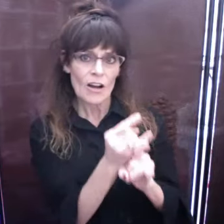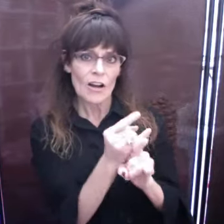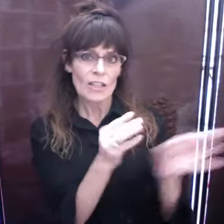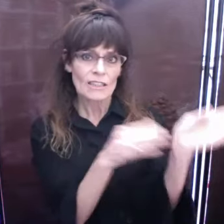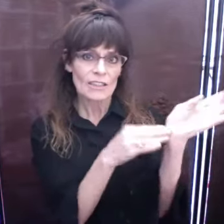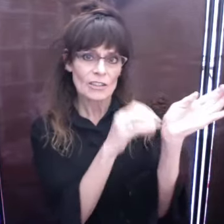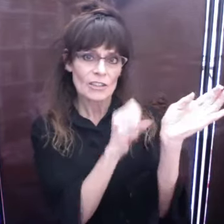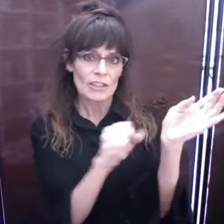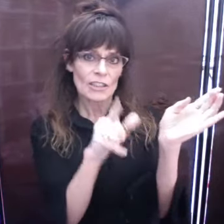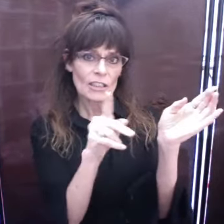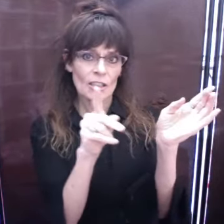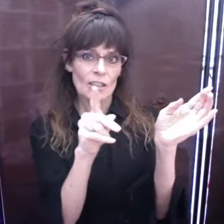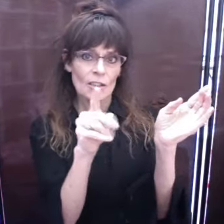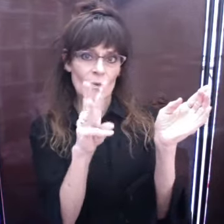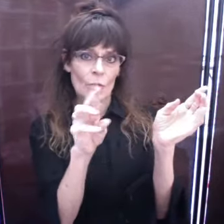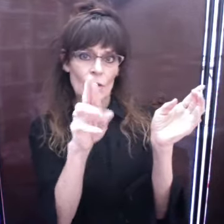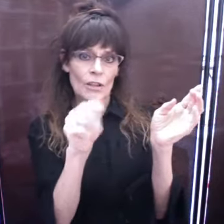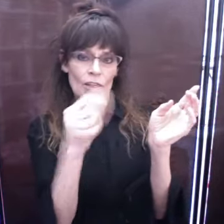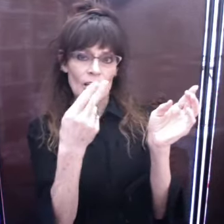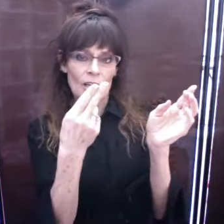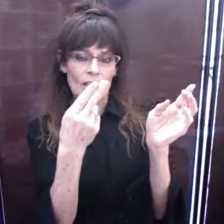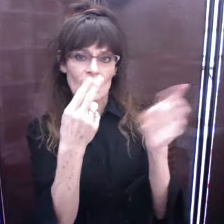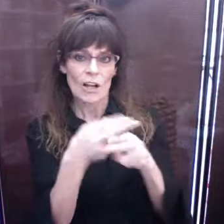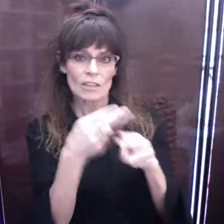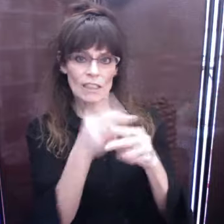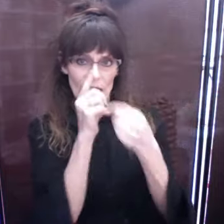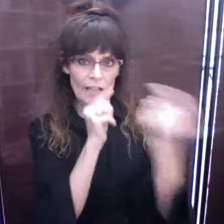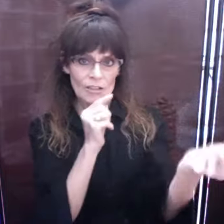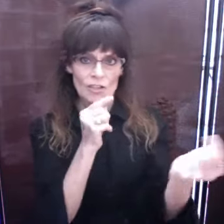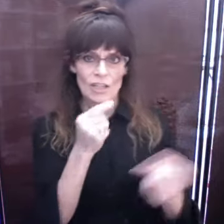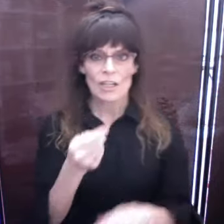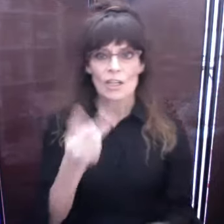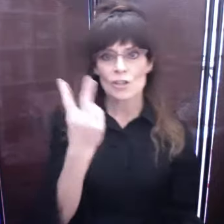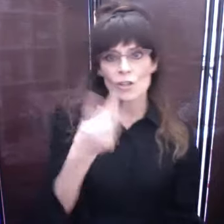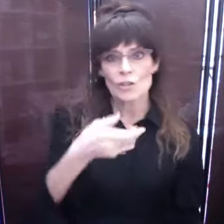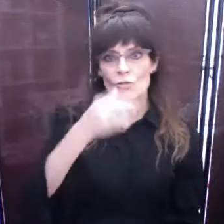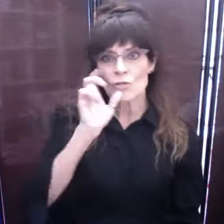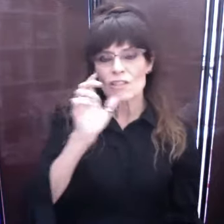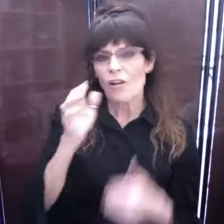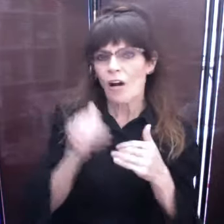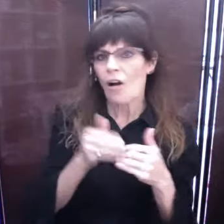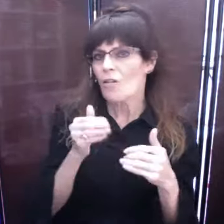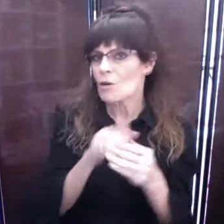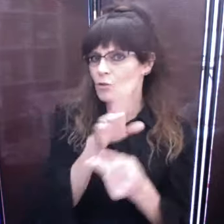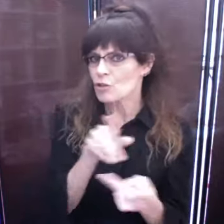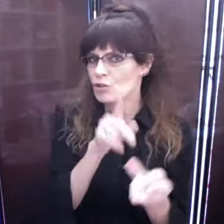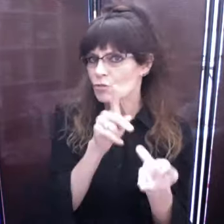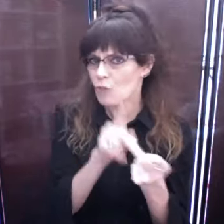I do know is I take 2 drinks and I get a sense of almost just right. What we know biologically